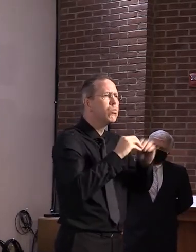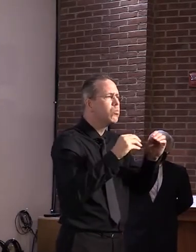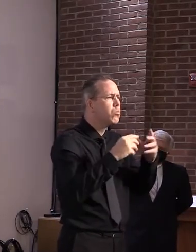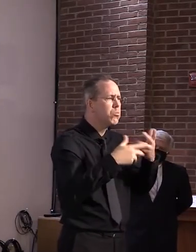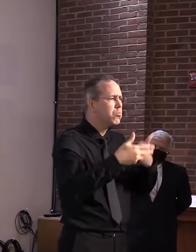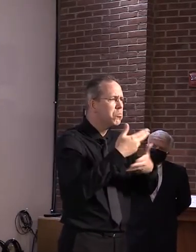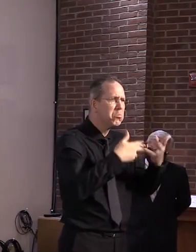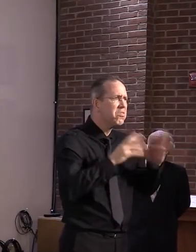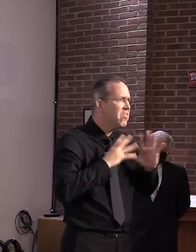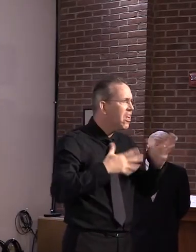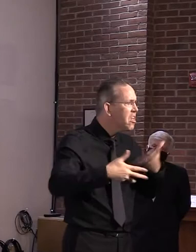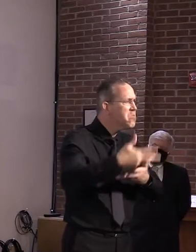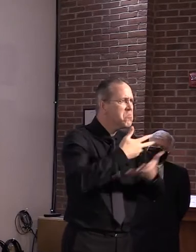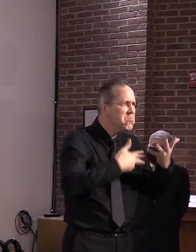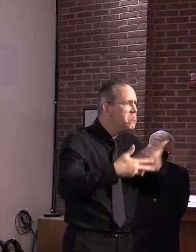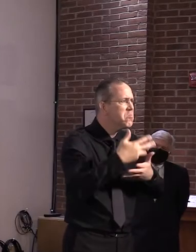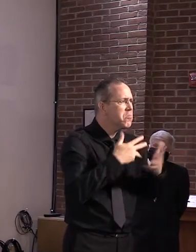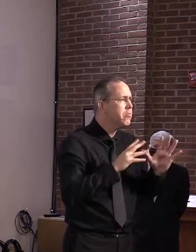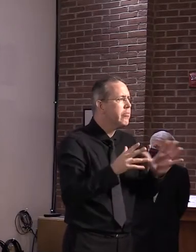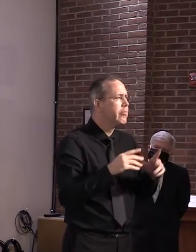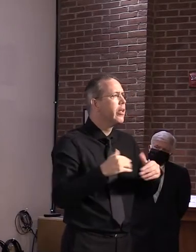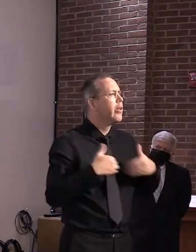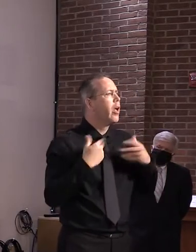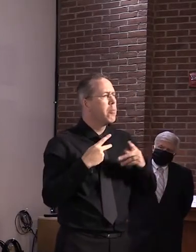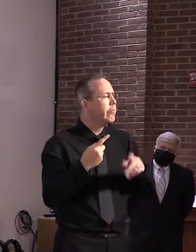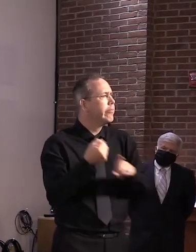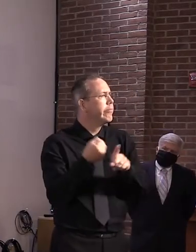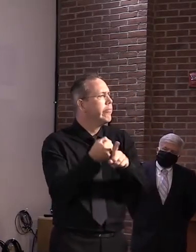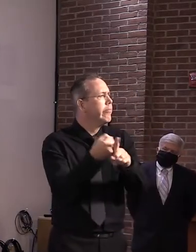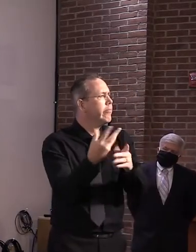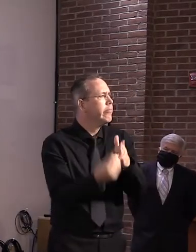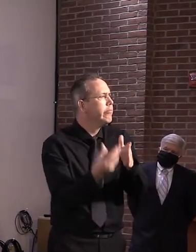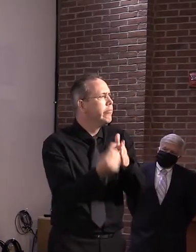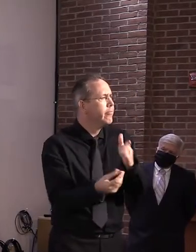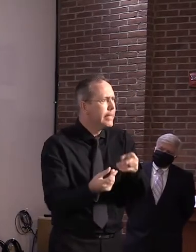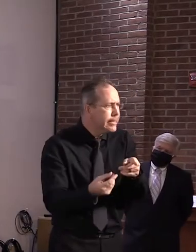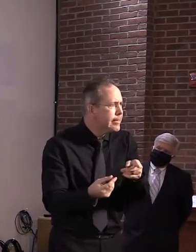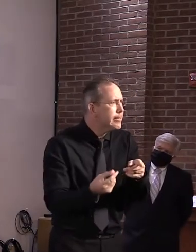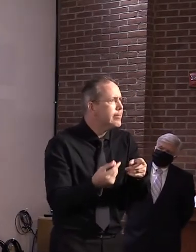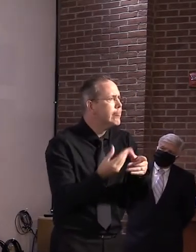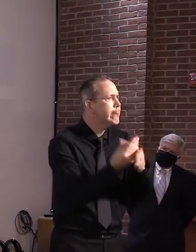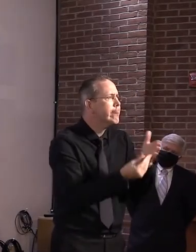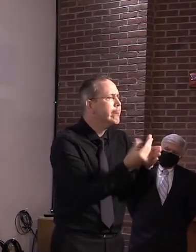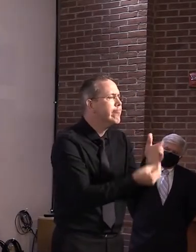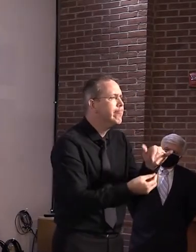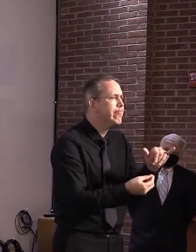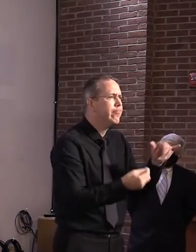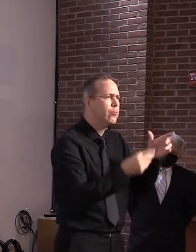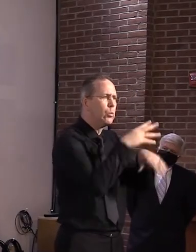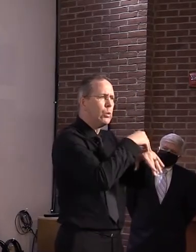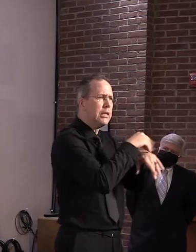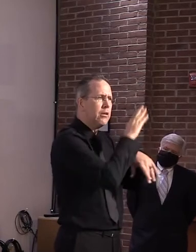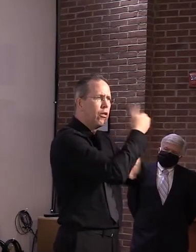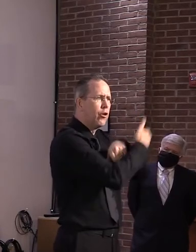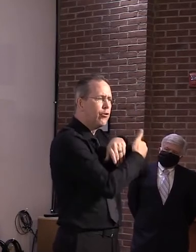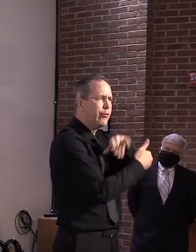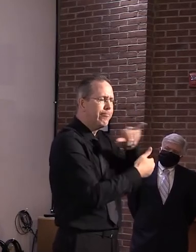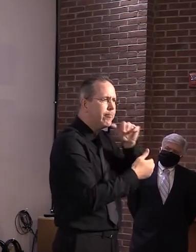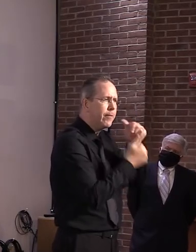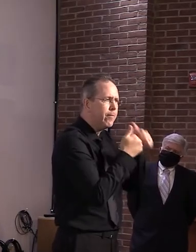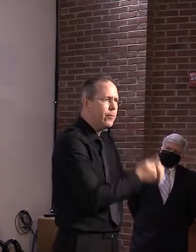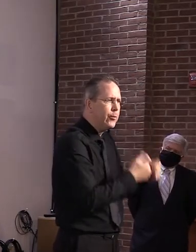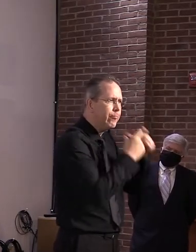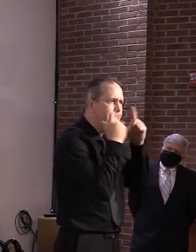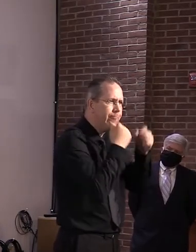case fatality rate and not even achieving the immunity they wanted in the population. Did you have